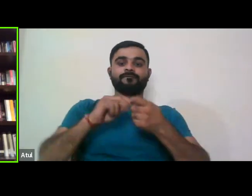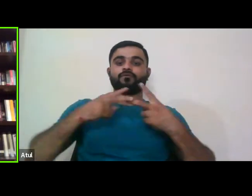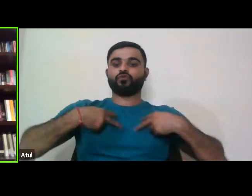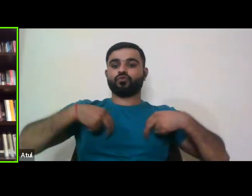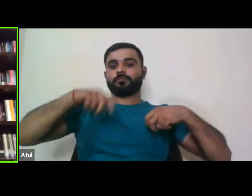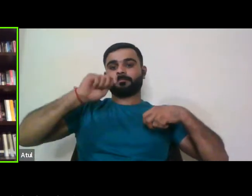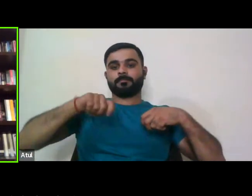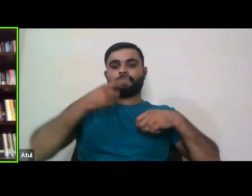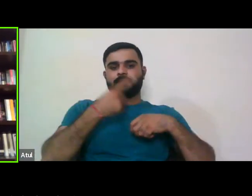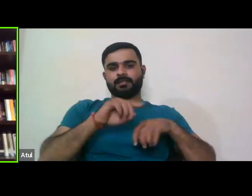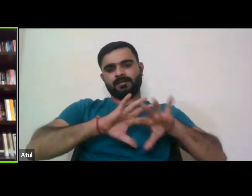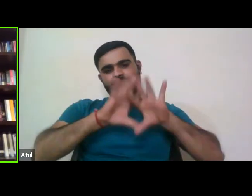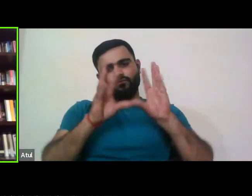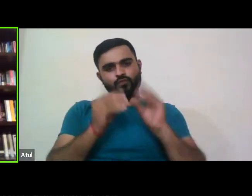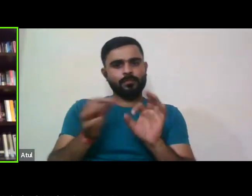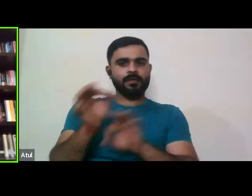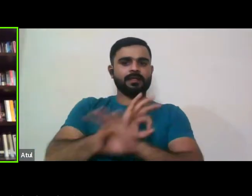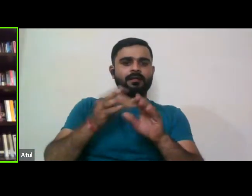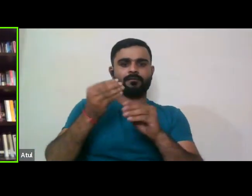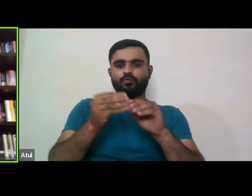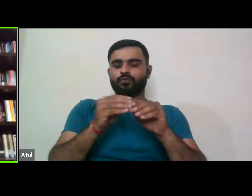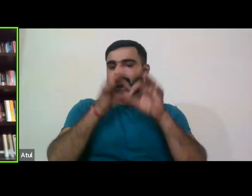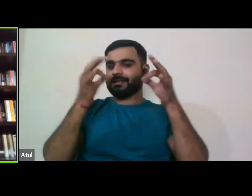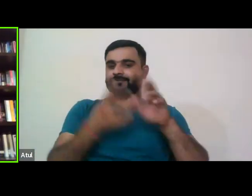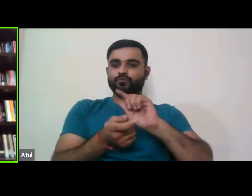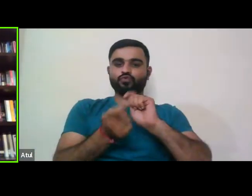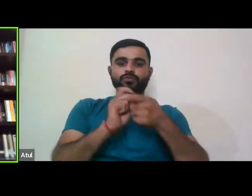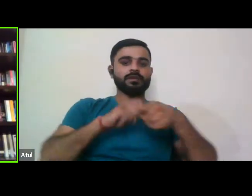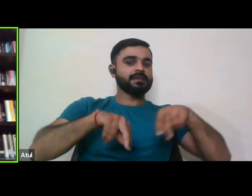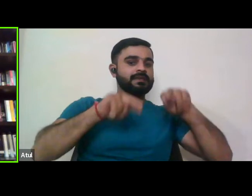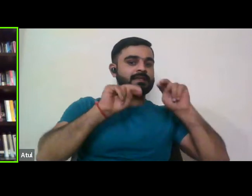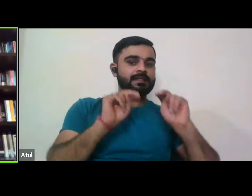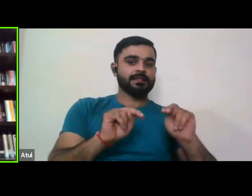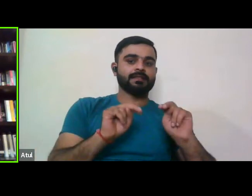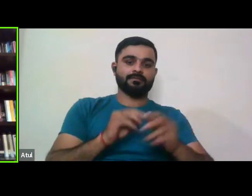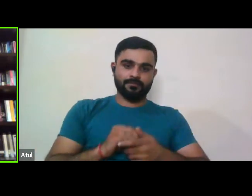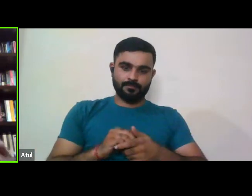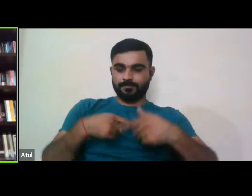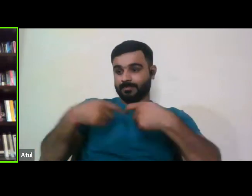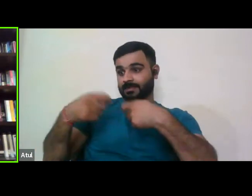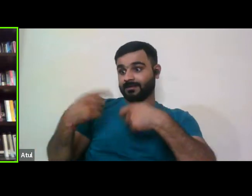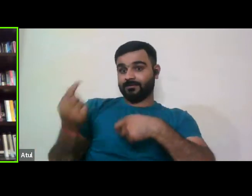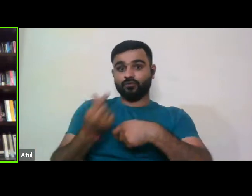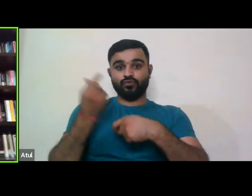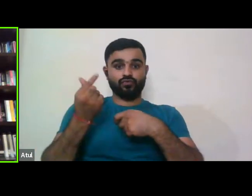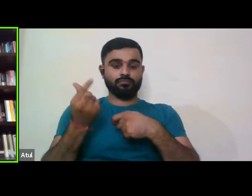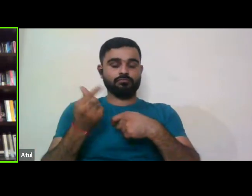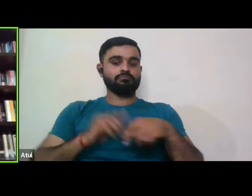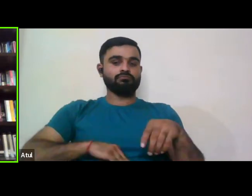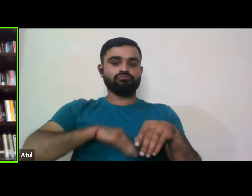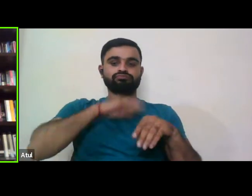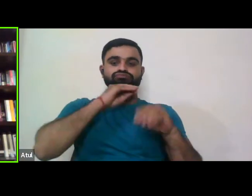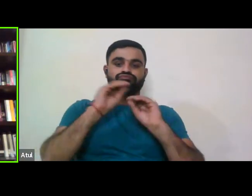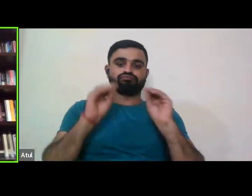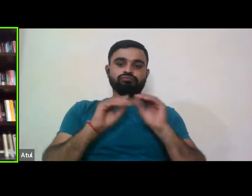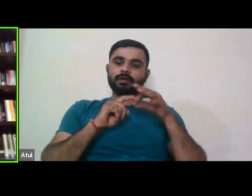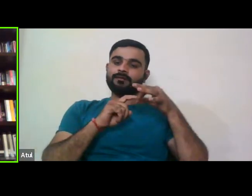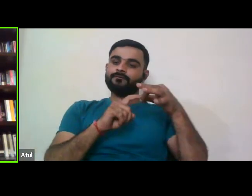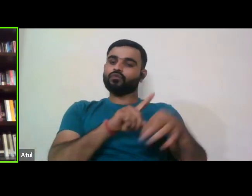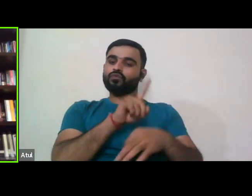I mean, Right. everyone's agreeing that there is some reform that is required, that business as usual is not enough. The question